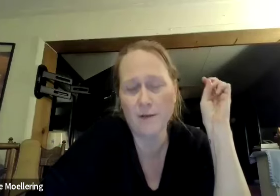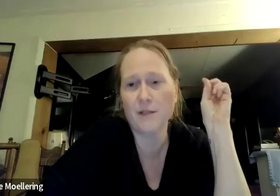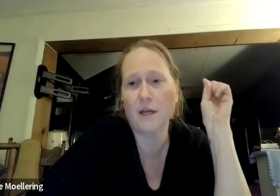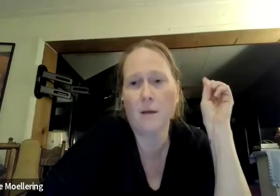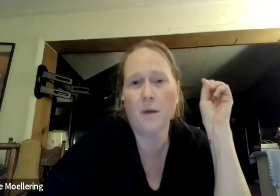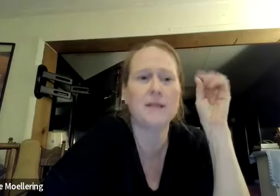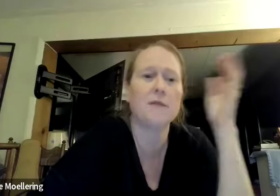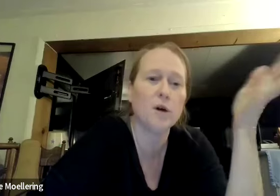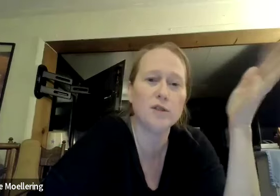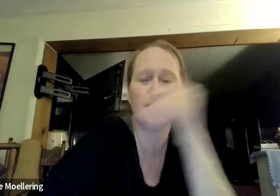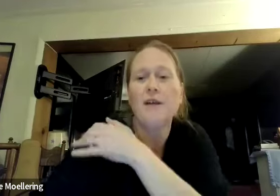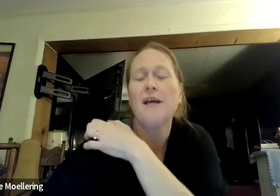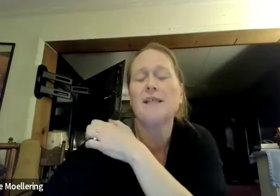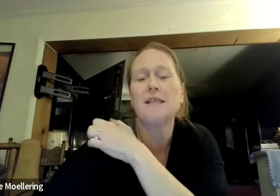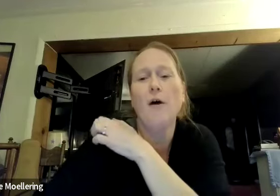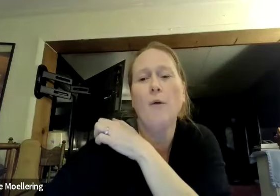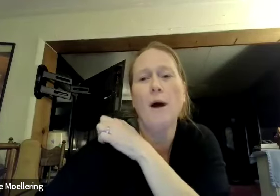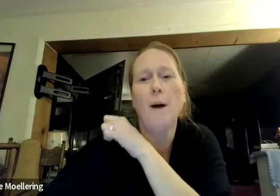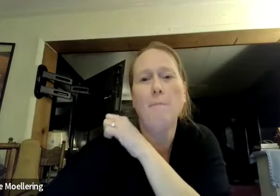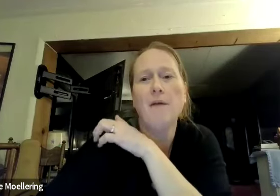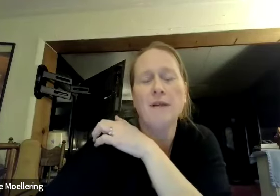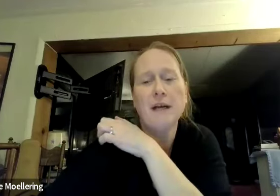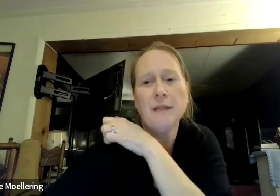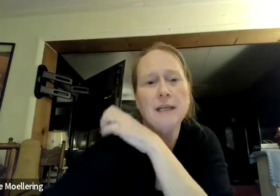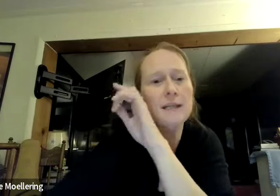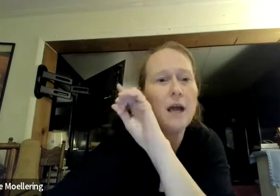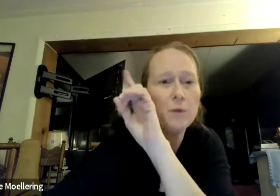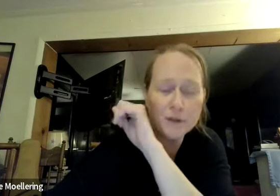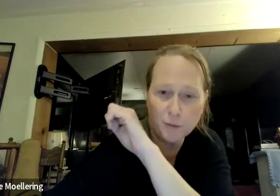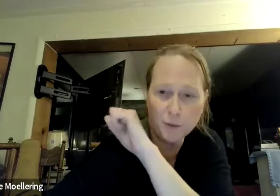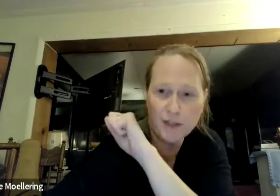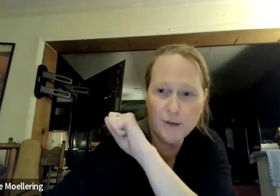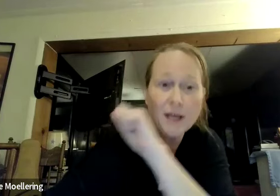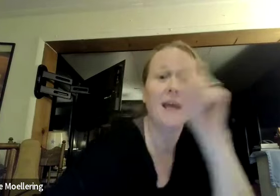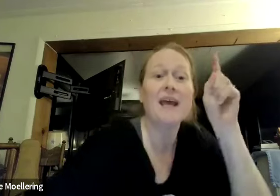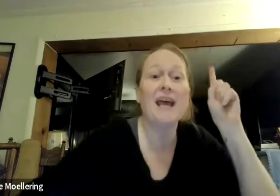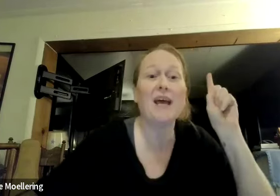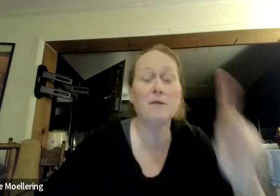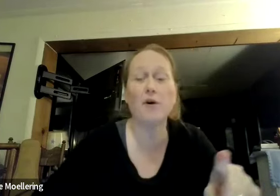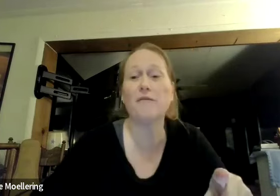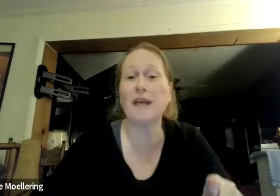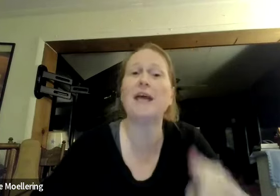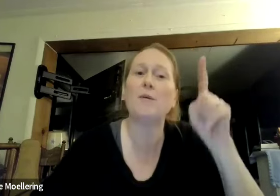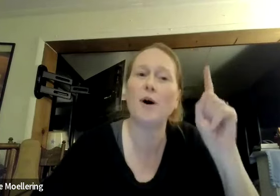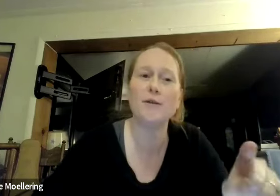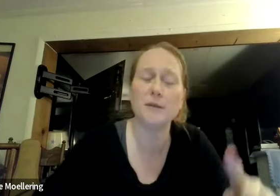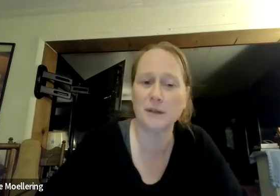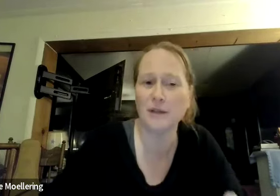videos about deaf culture. So every now and then, I will include one of those. And before I forget, I will also include